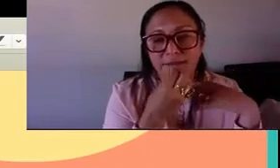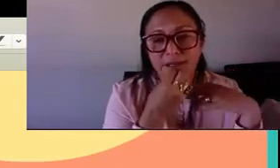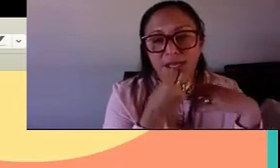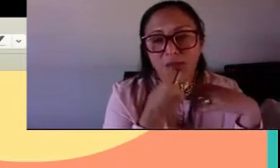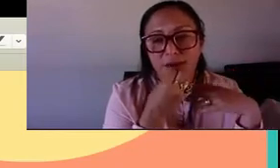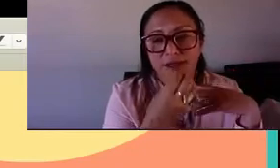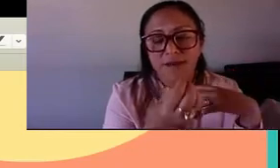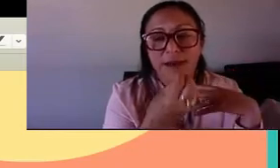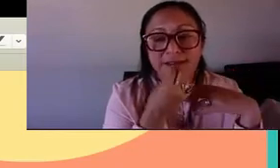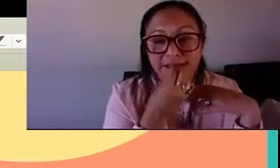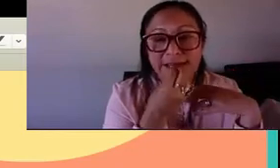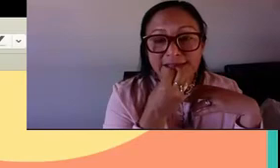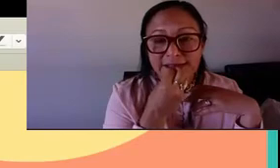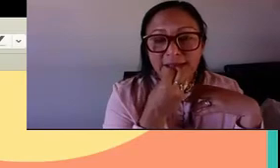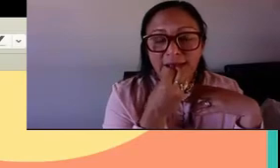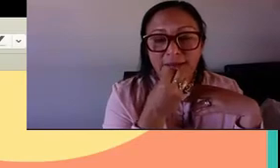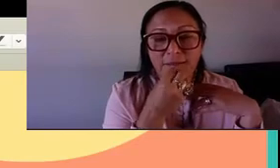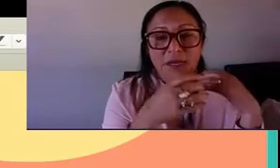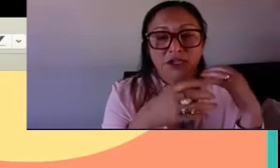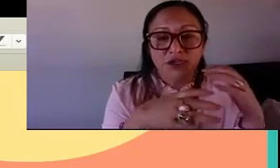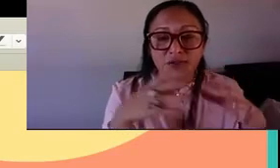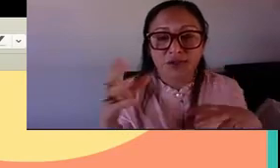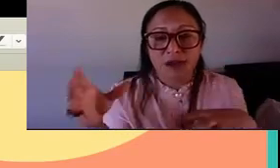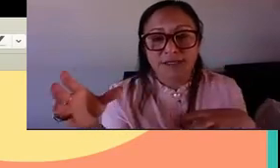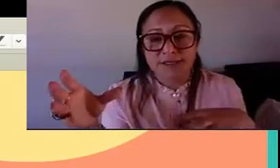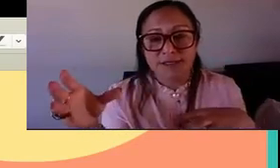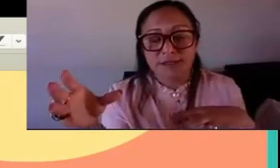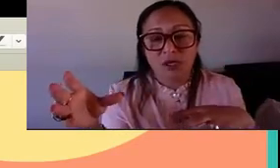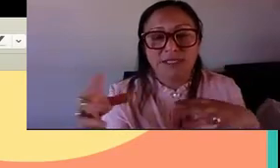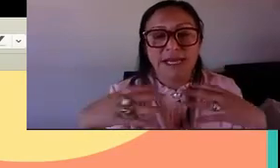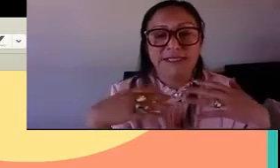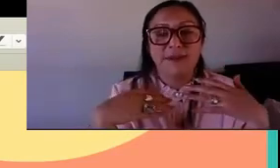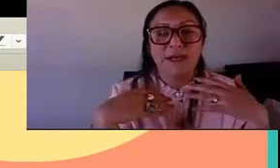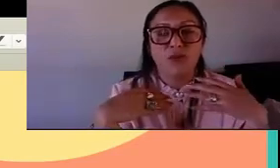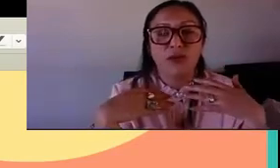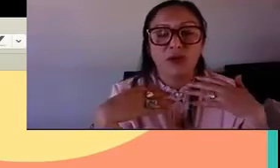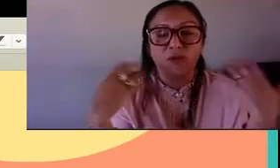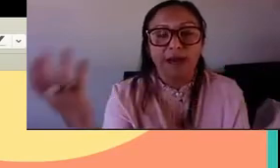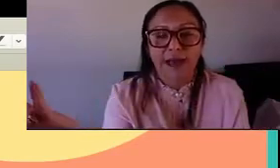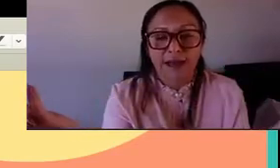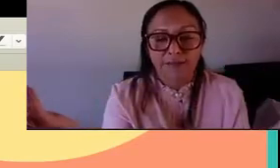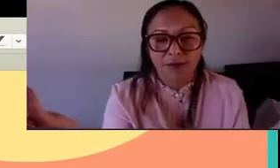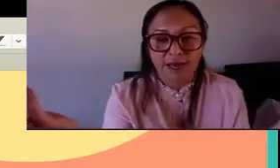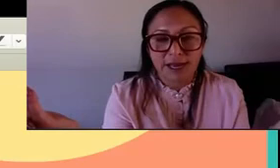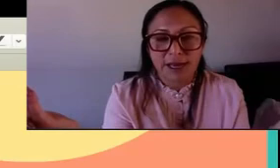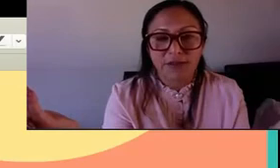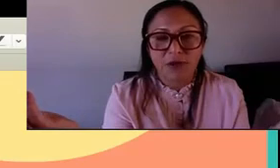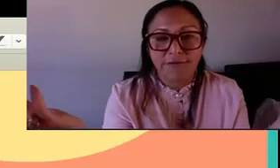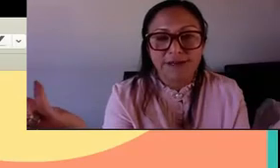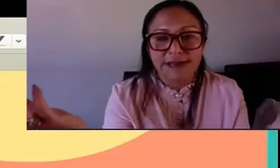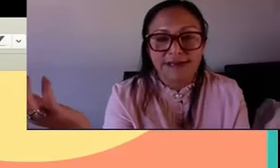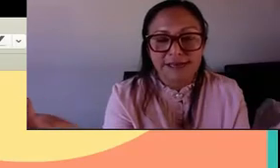be something that you want to think about is eat. Children with autism don't tend to be really great at communicating